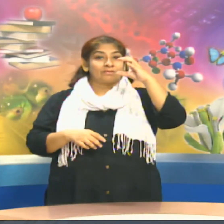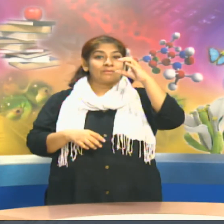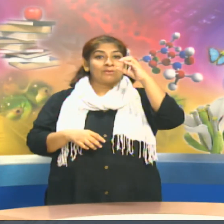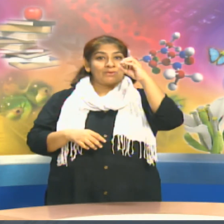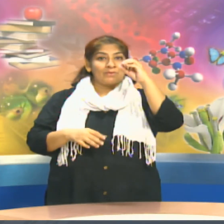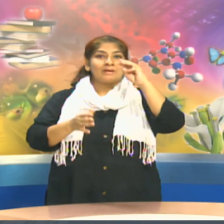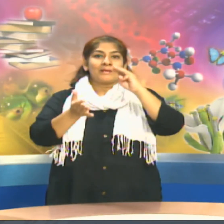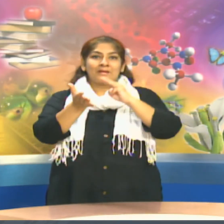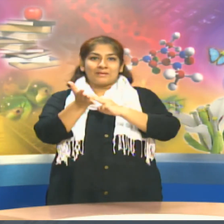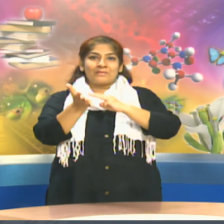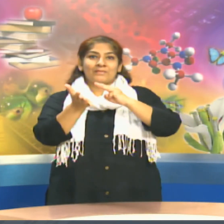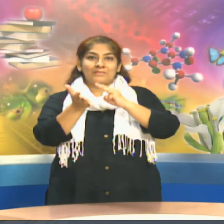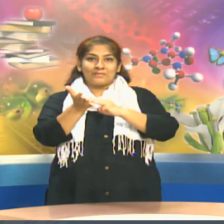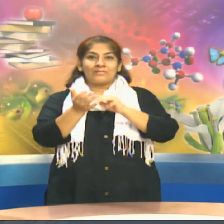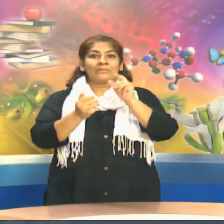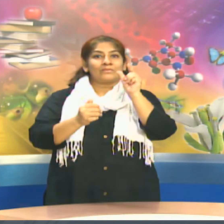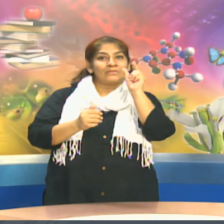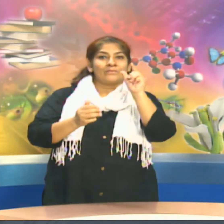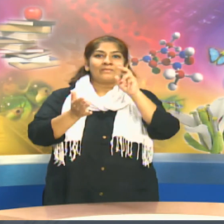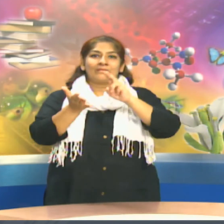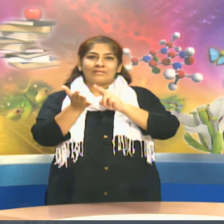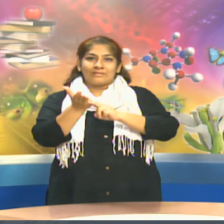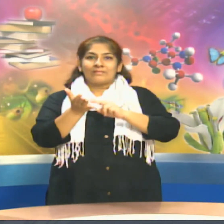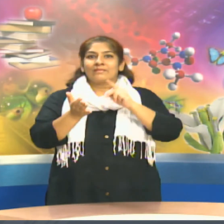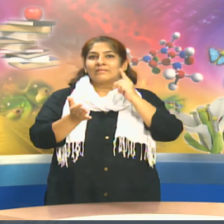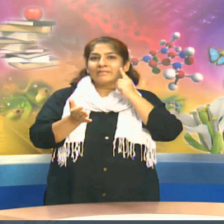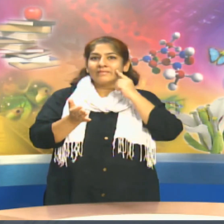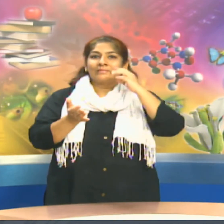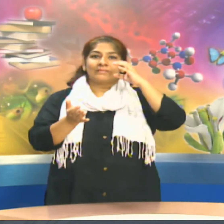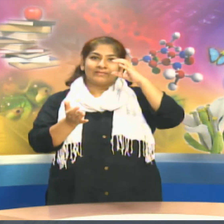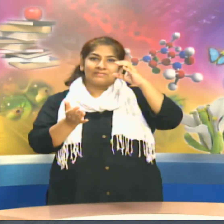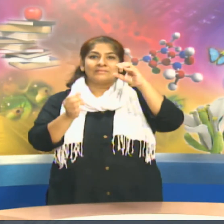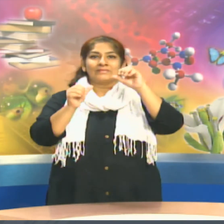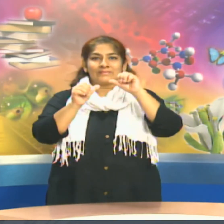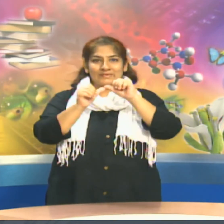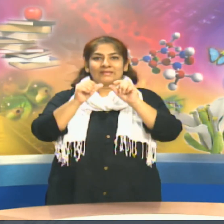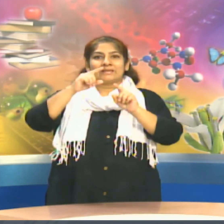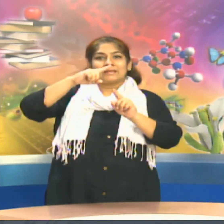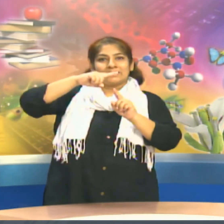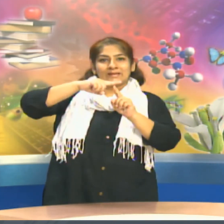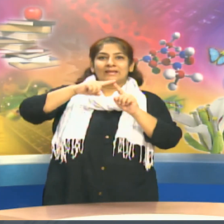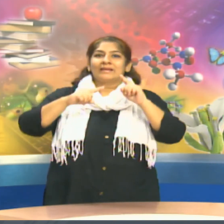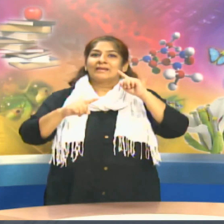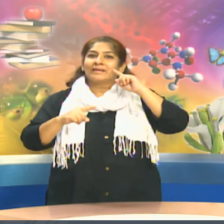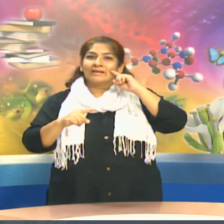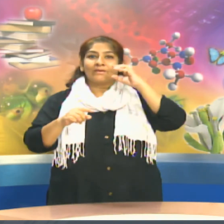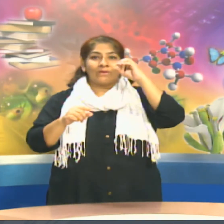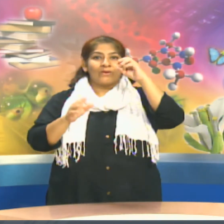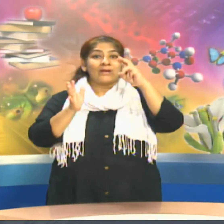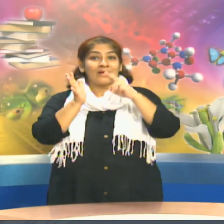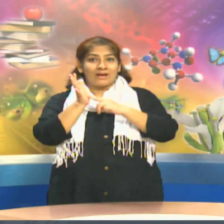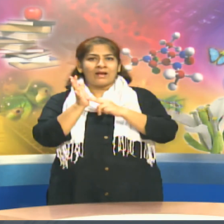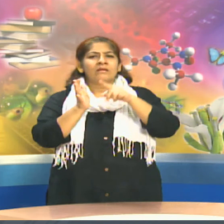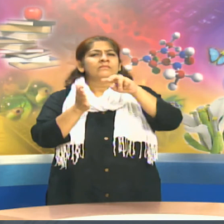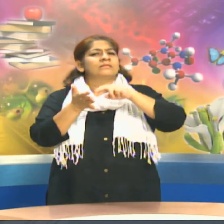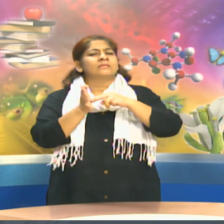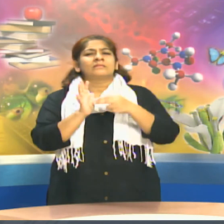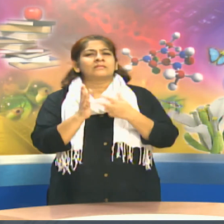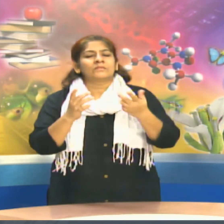is known as alternative. The second word is communication. This is the sign